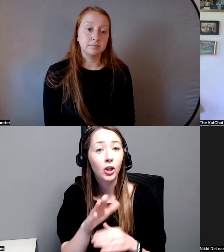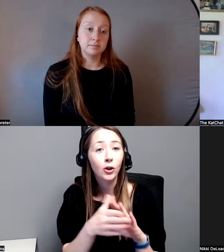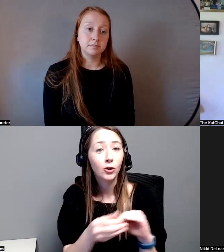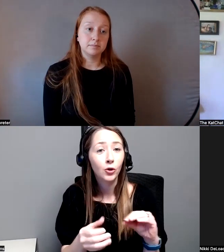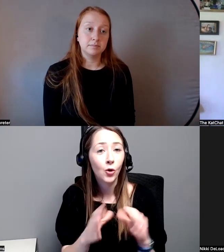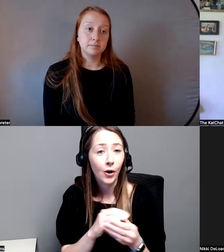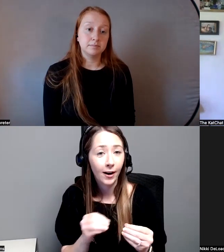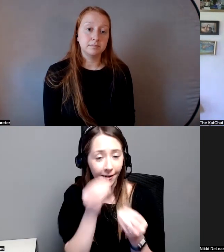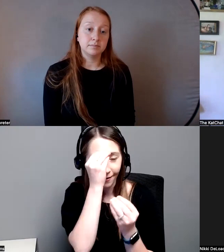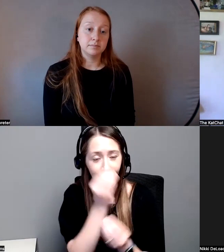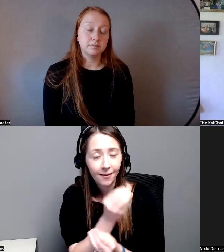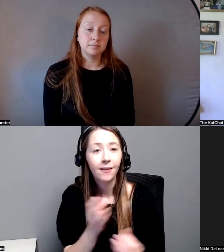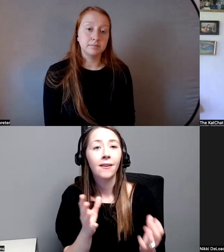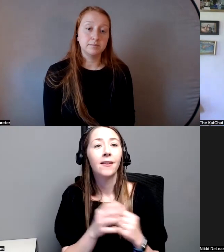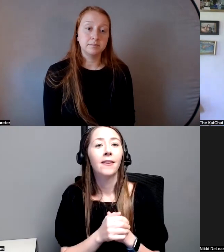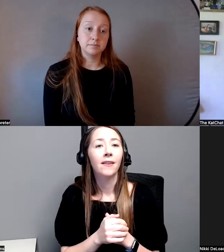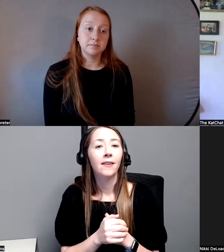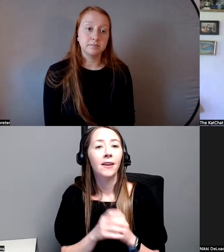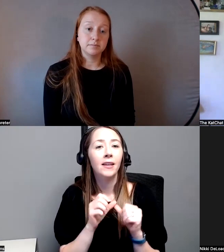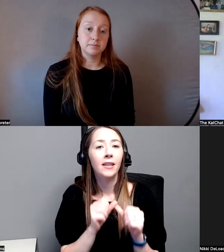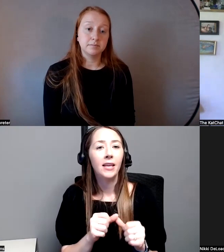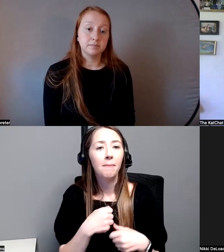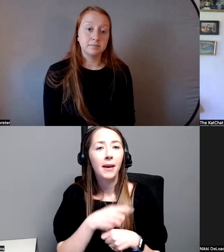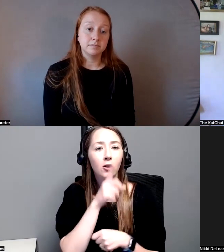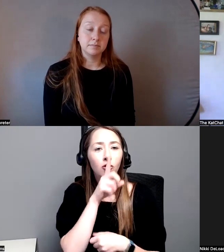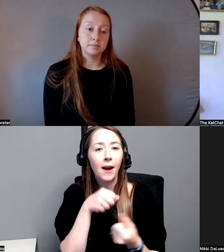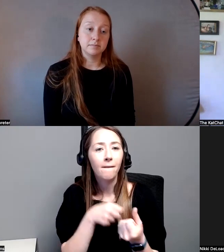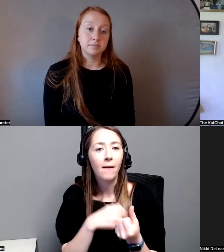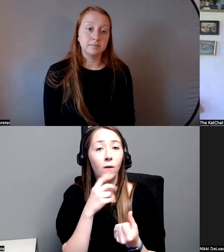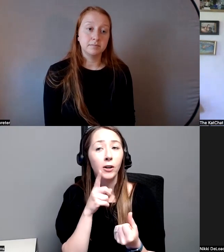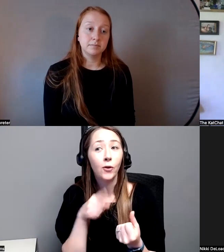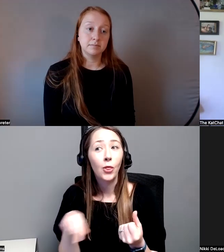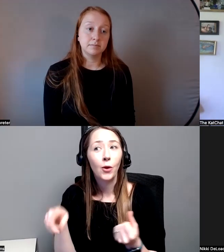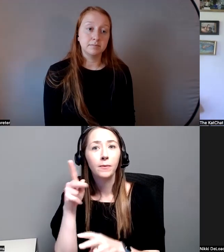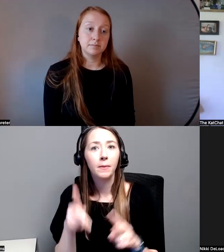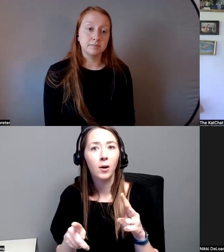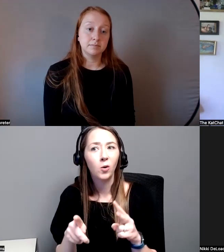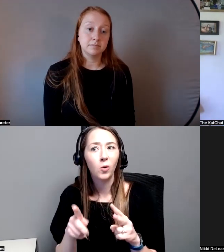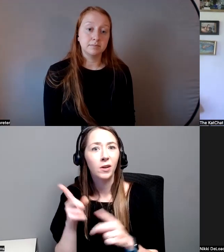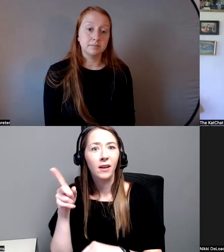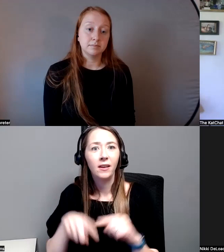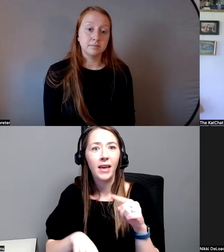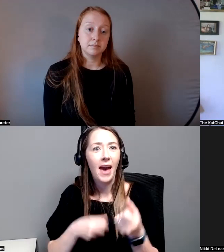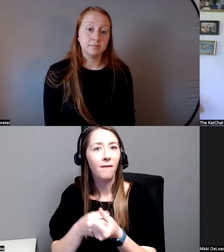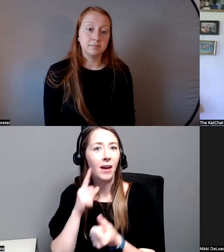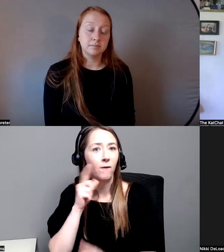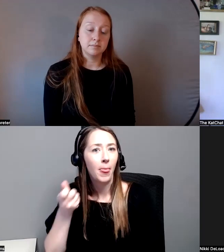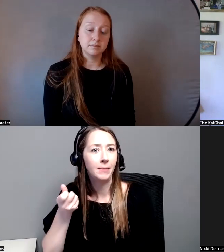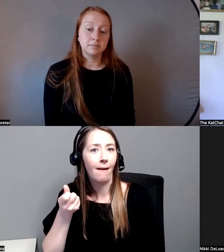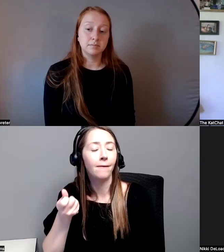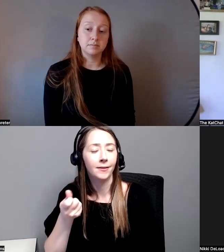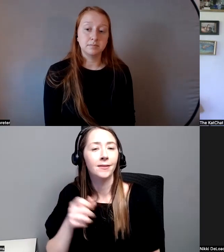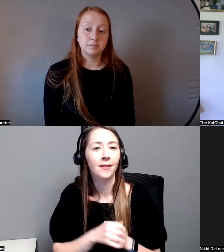and keep being a voice for those who need a voice for that for themselves,